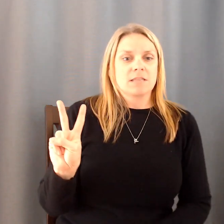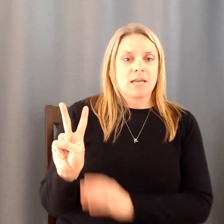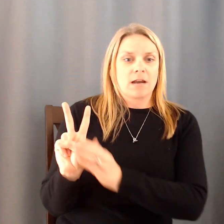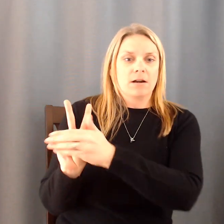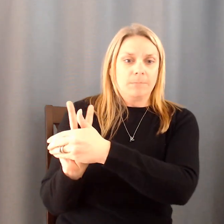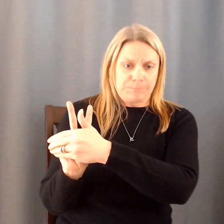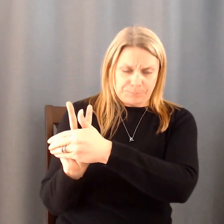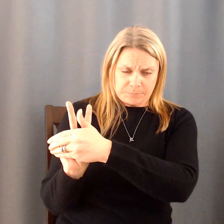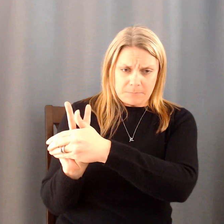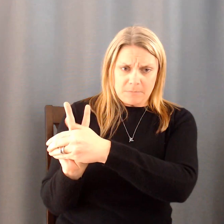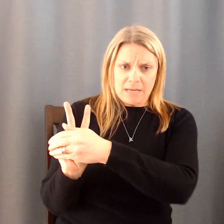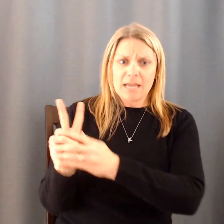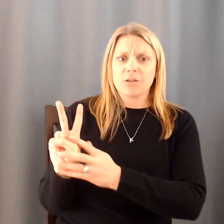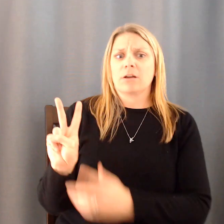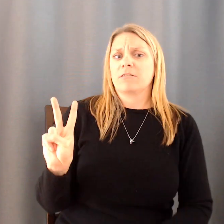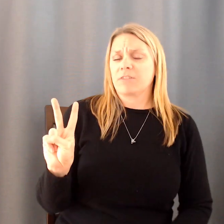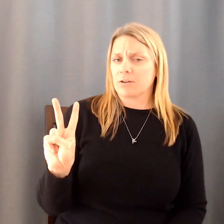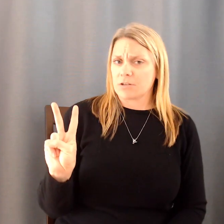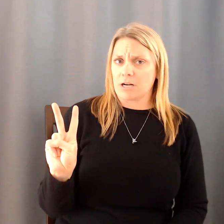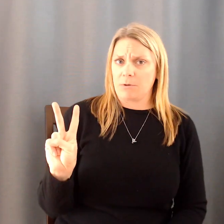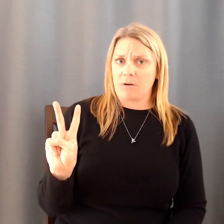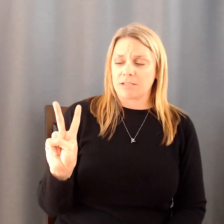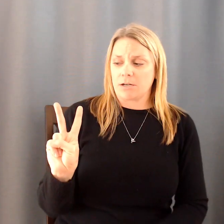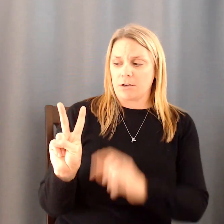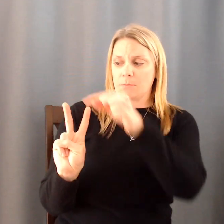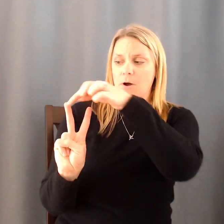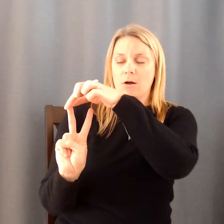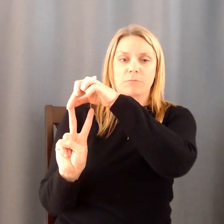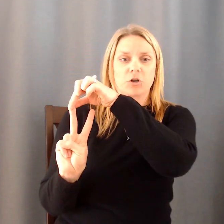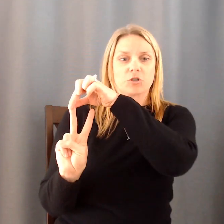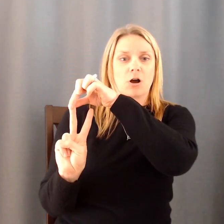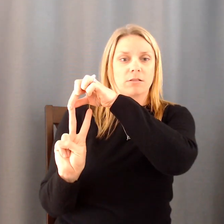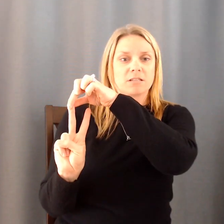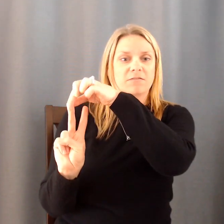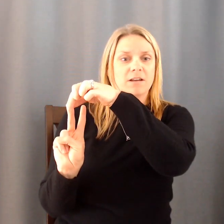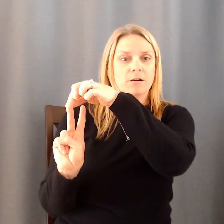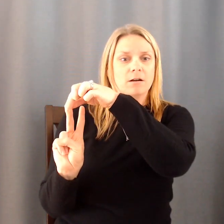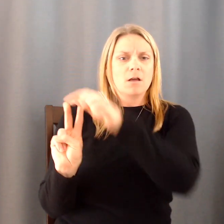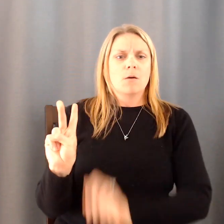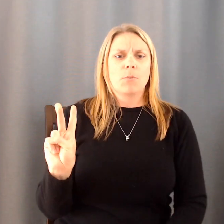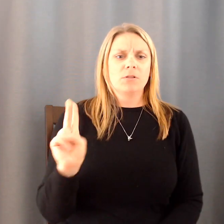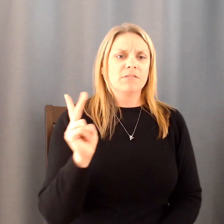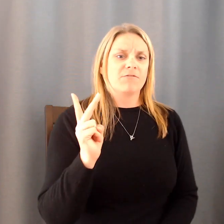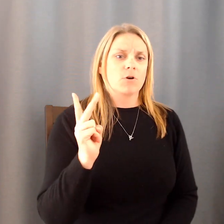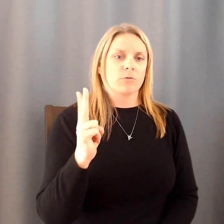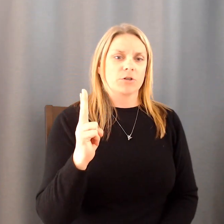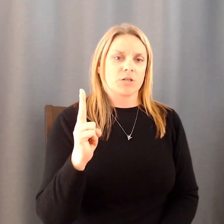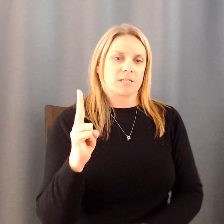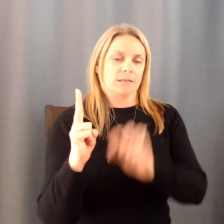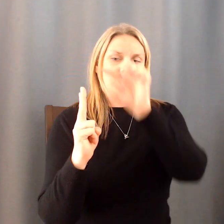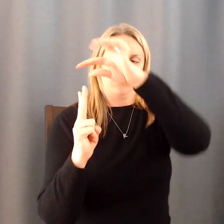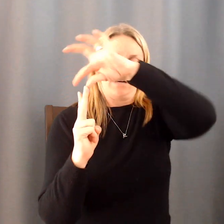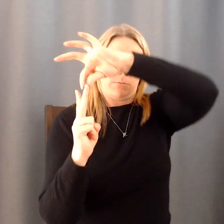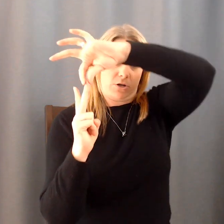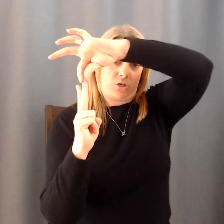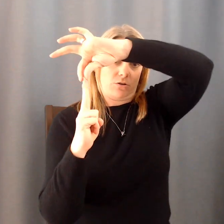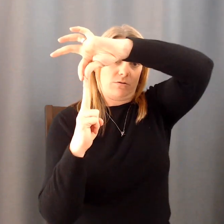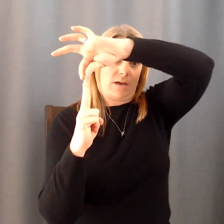air, and your other fingers are going to be resting on your palm. Your tallest finger, pull it forward just a little bit. I'm going to show you that this